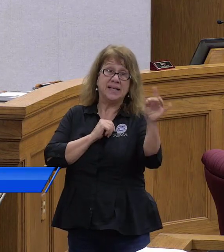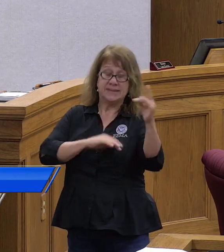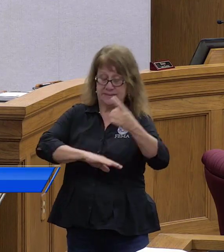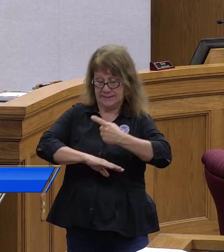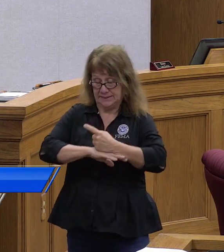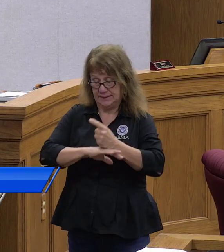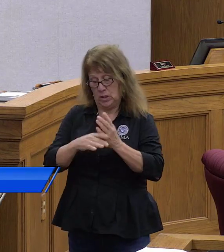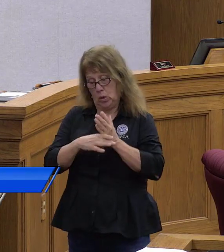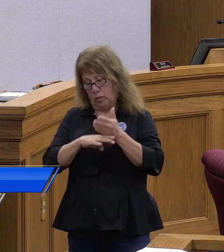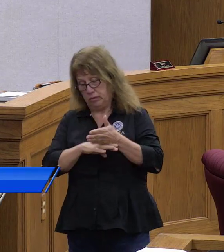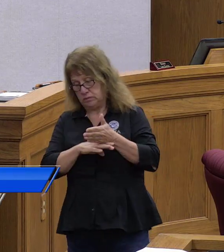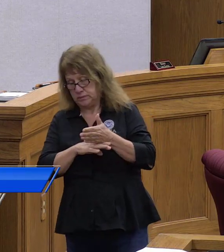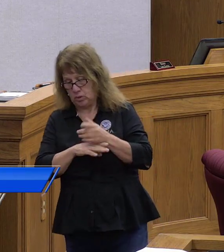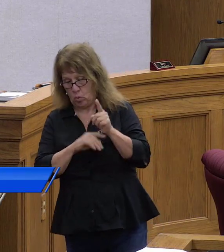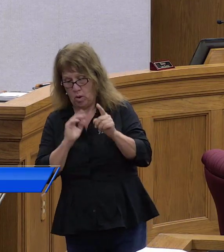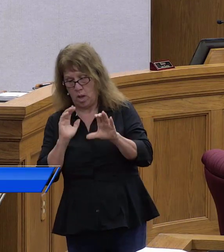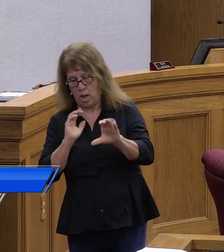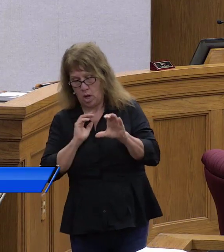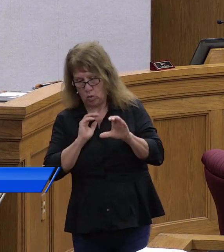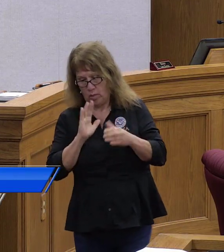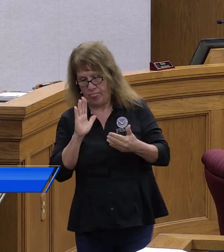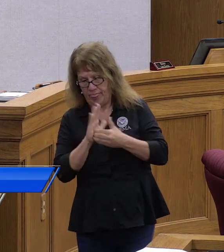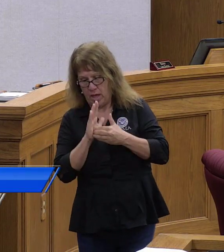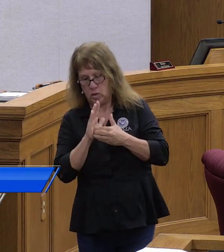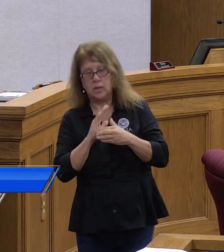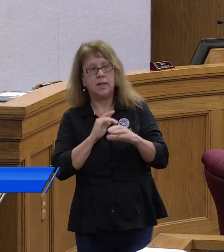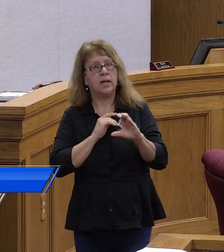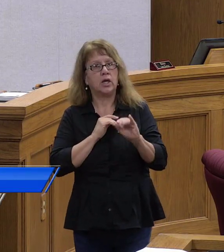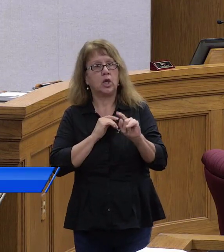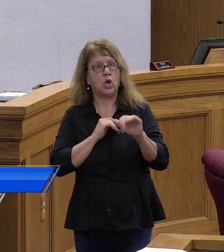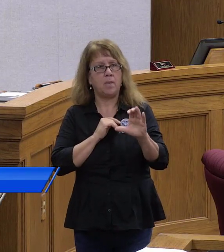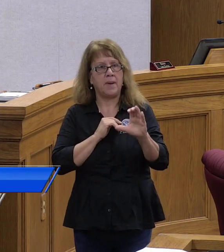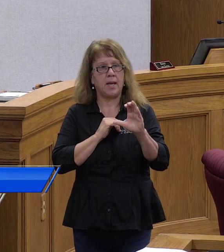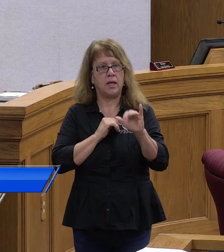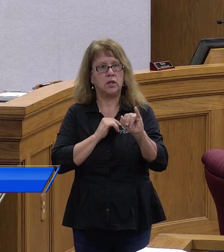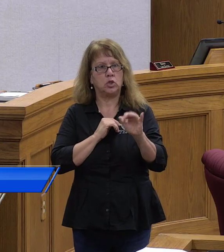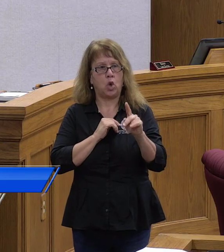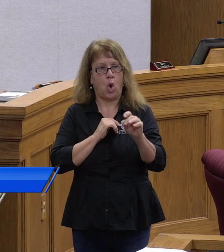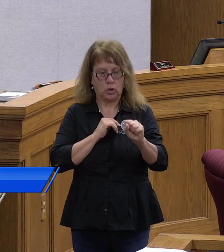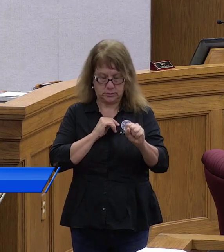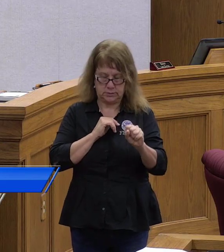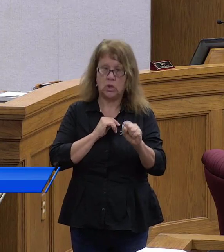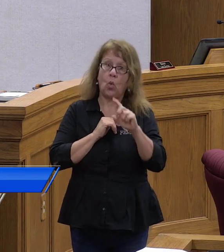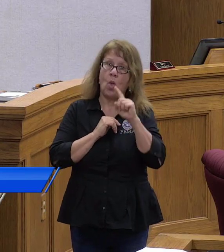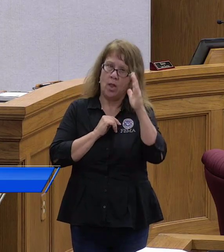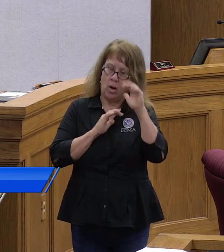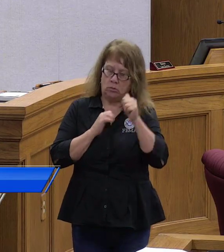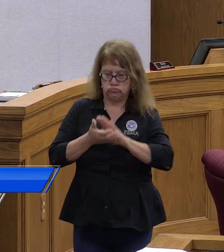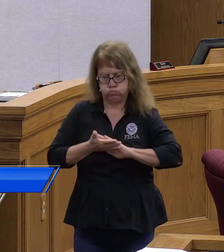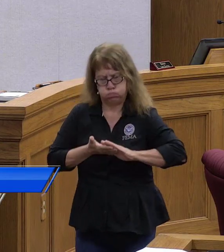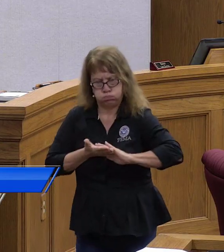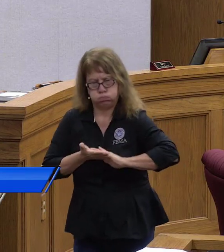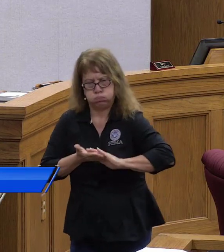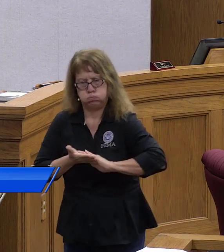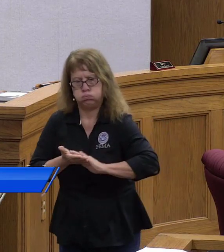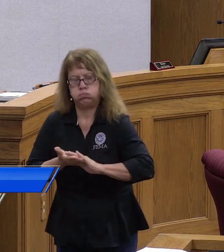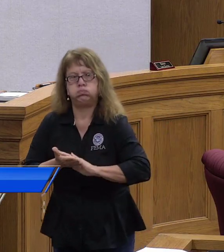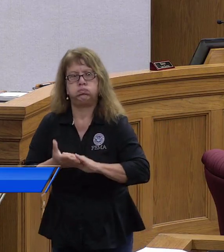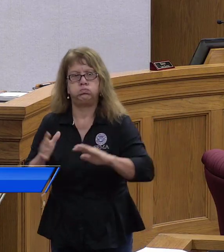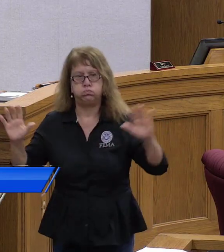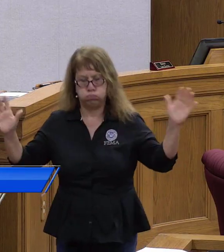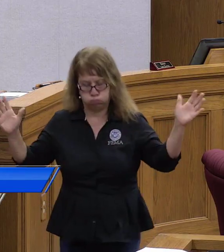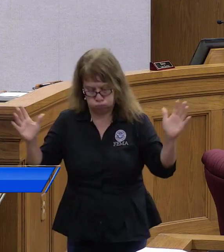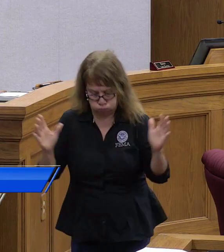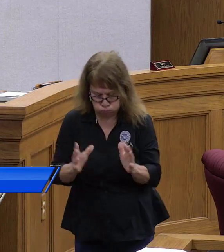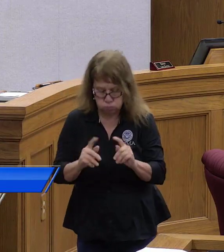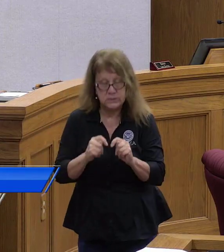little over 100,000 cubic yards per day. These guys that are in here doing this, they really know how to do it. They use consolidation